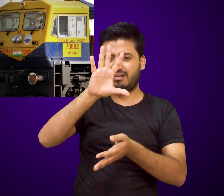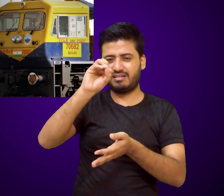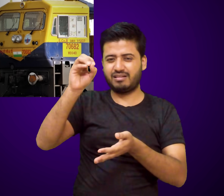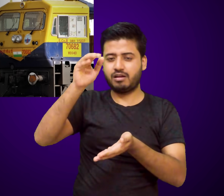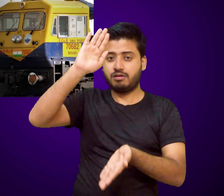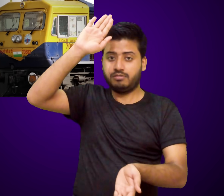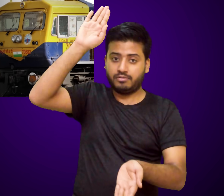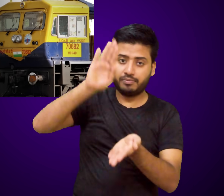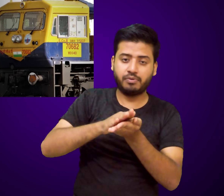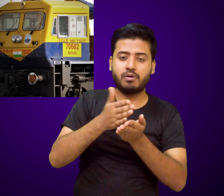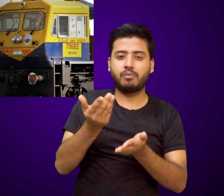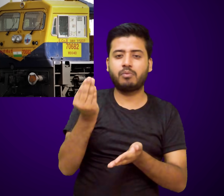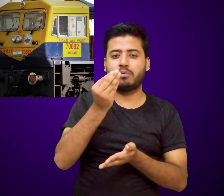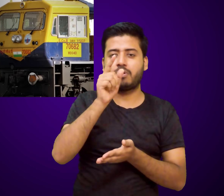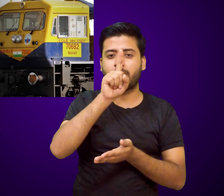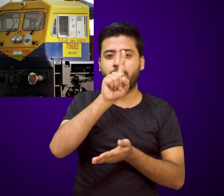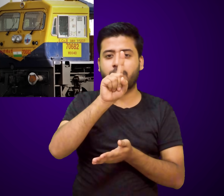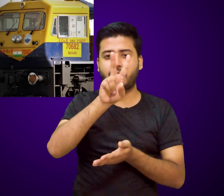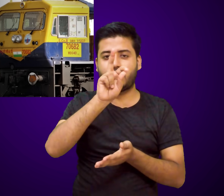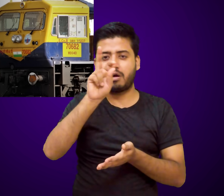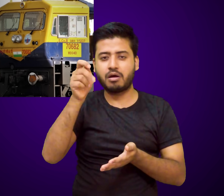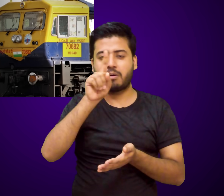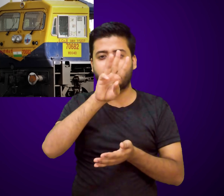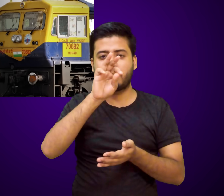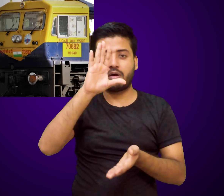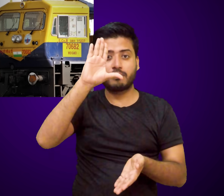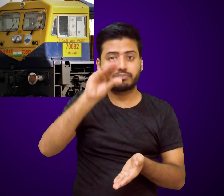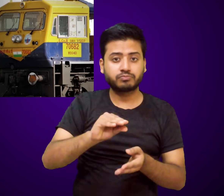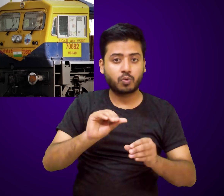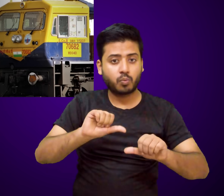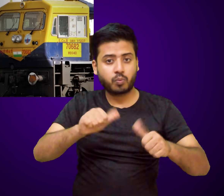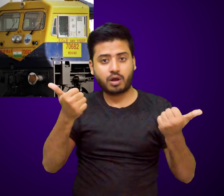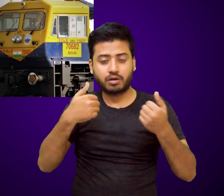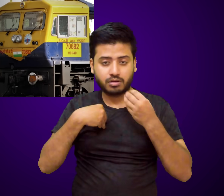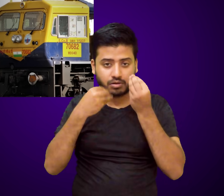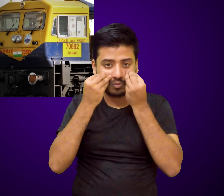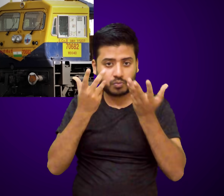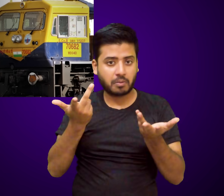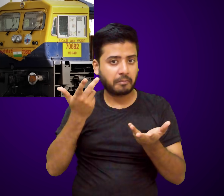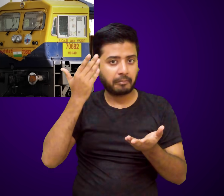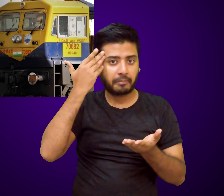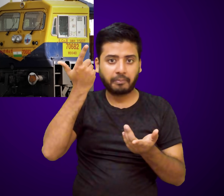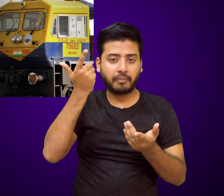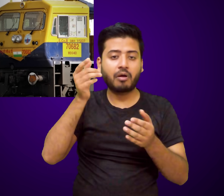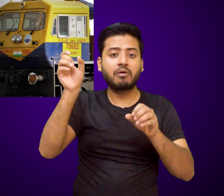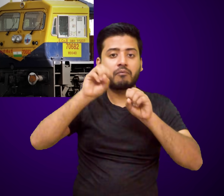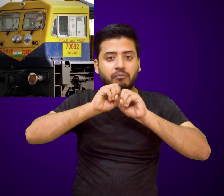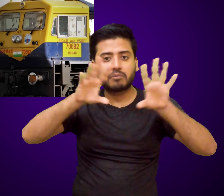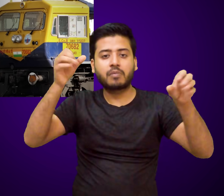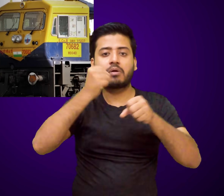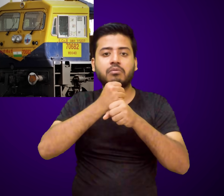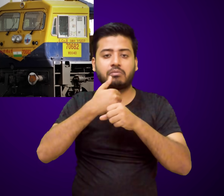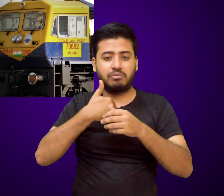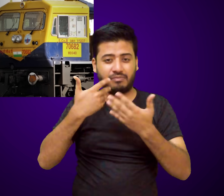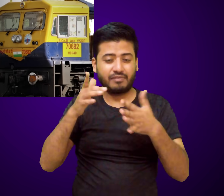reasons for rejection. Incorrect details. The application form was filled out with incorrect or incomplete